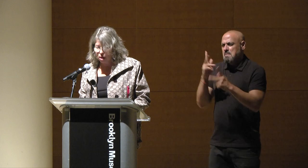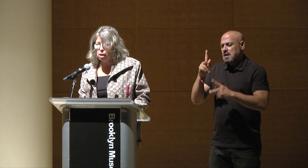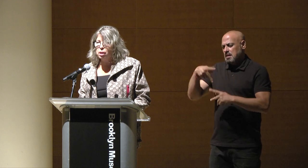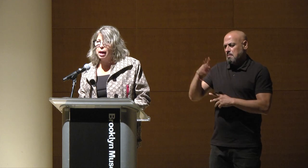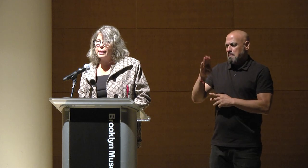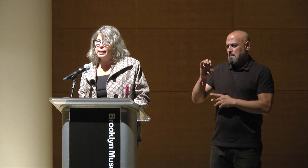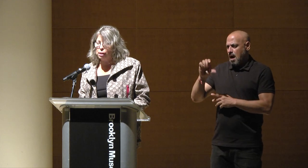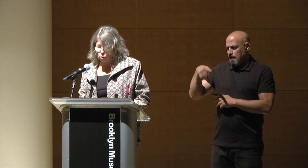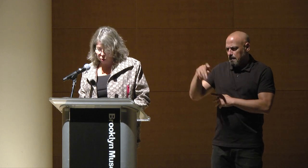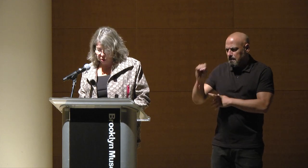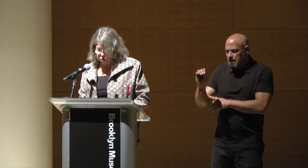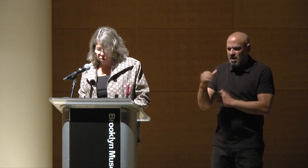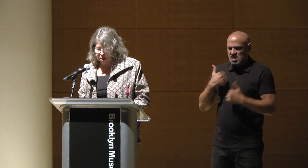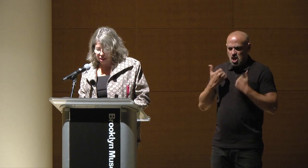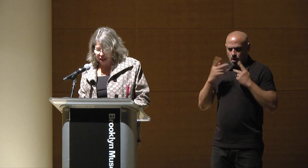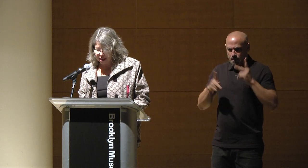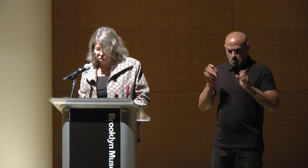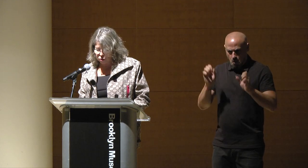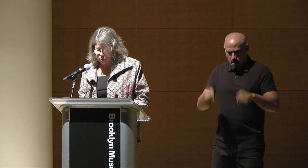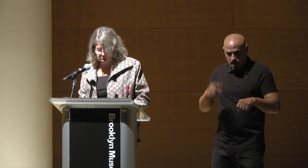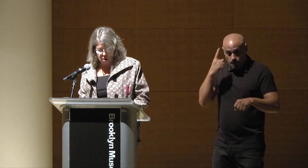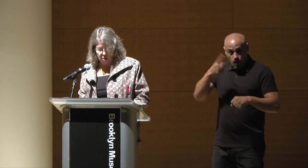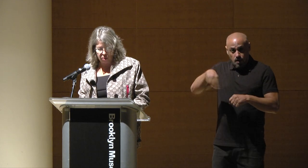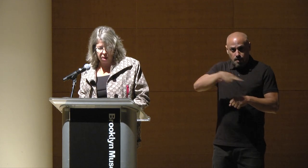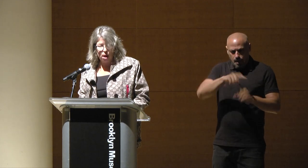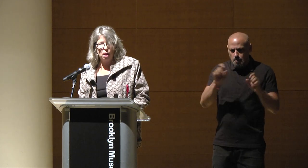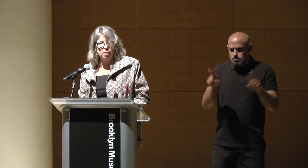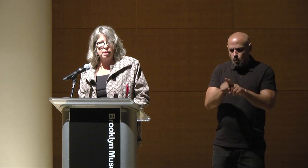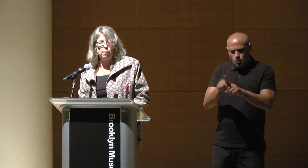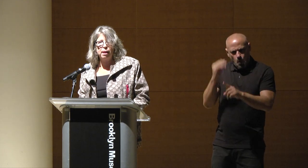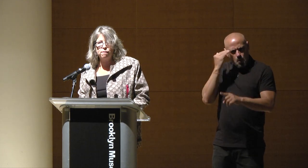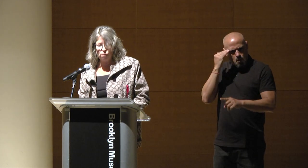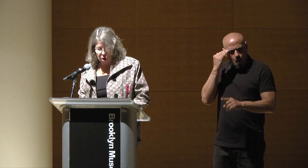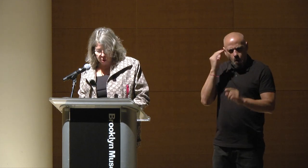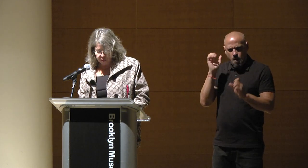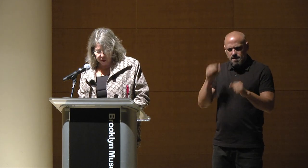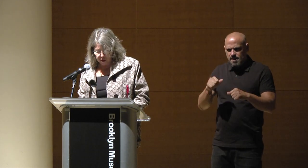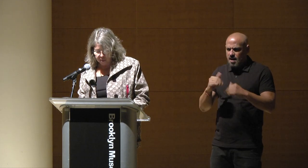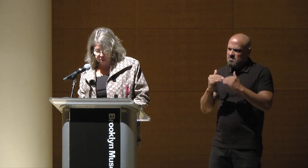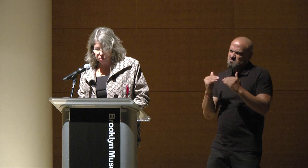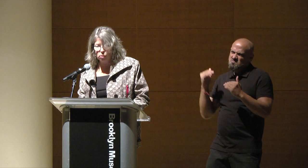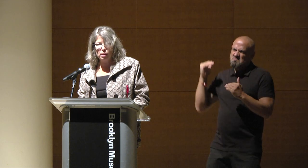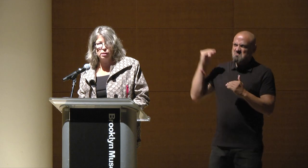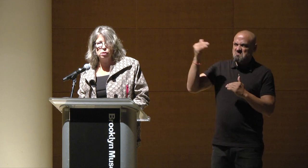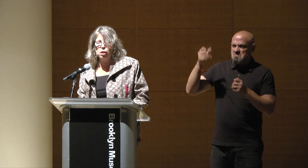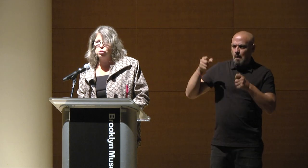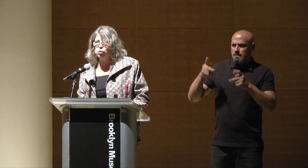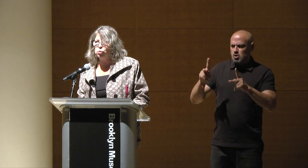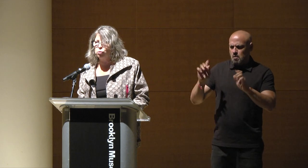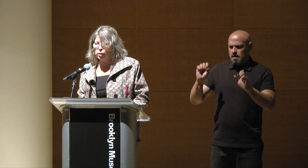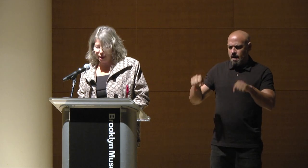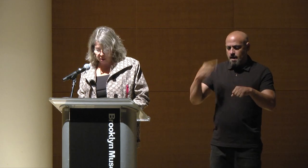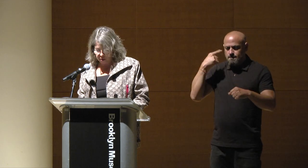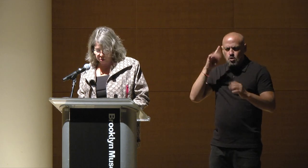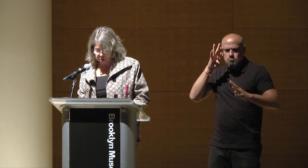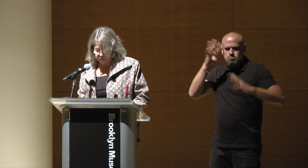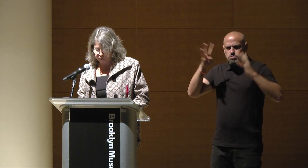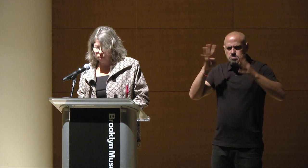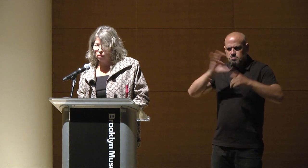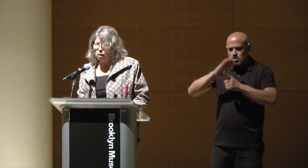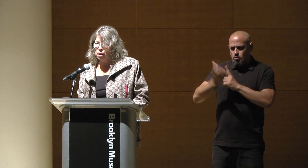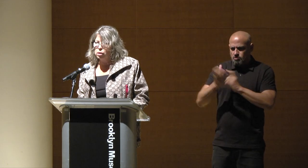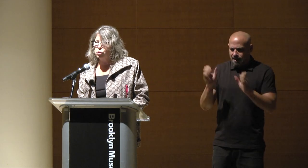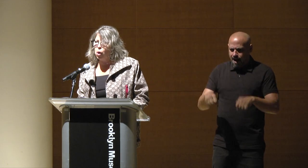youth as he could, so that they too would know that they would have far greater opportunities to create